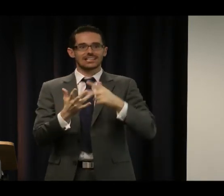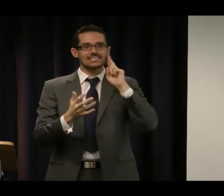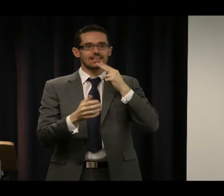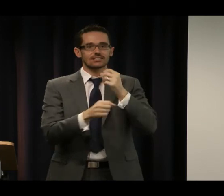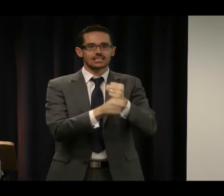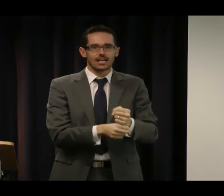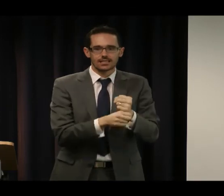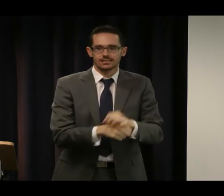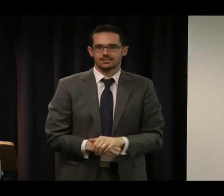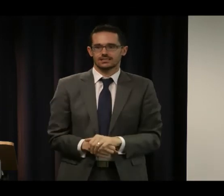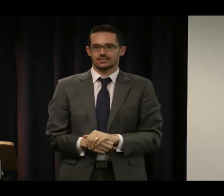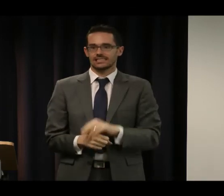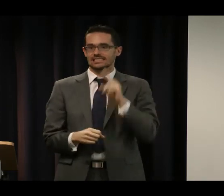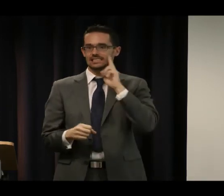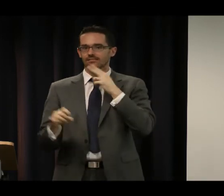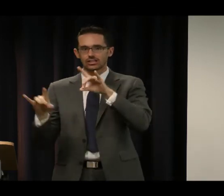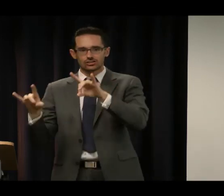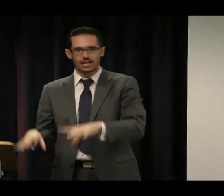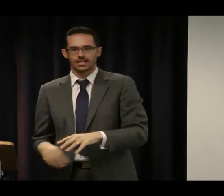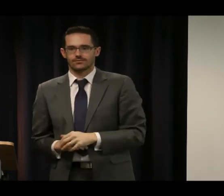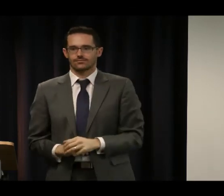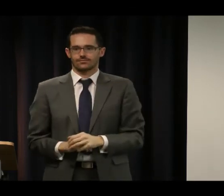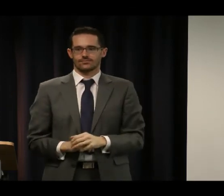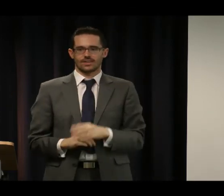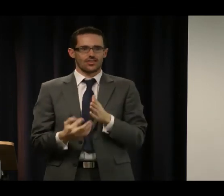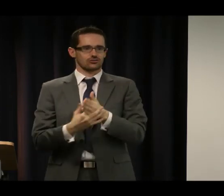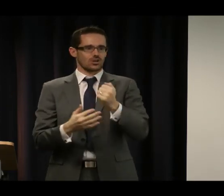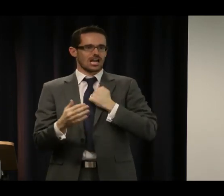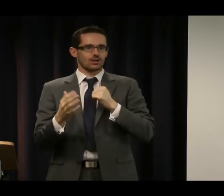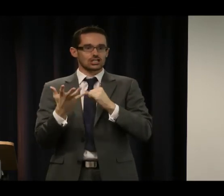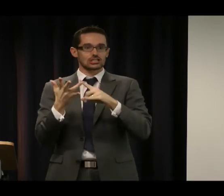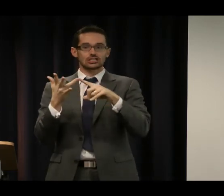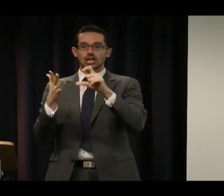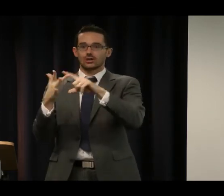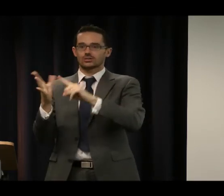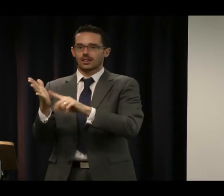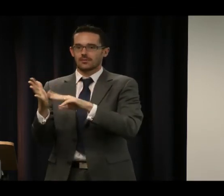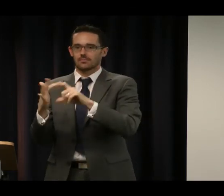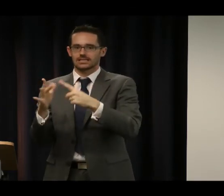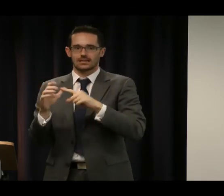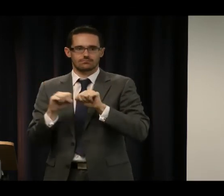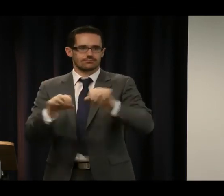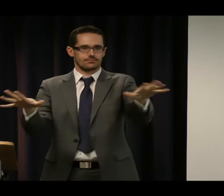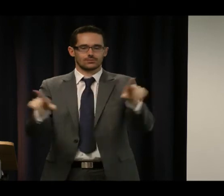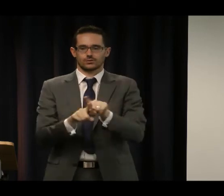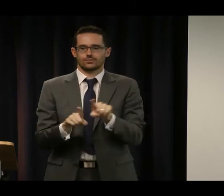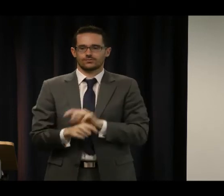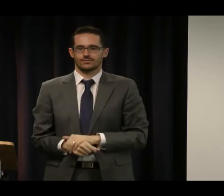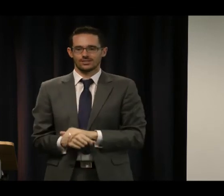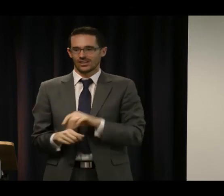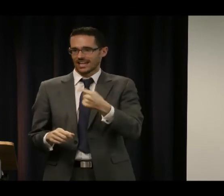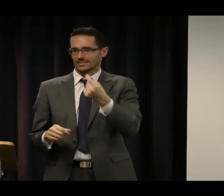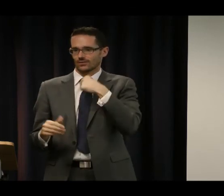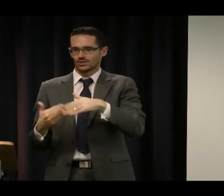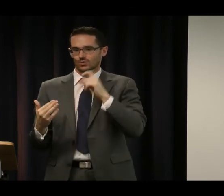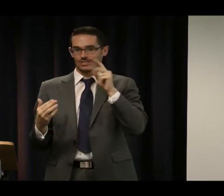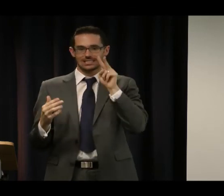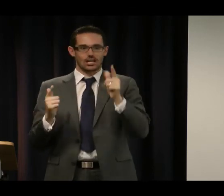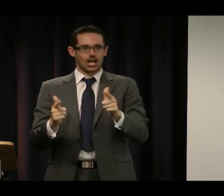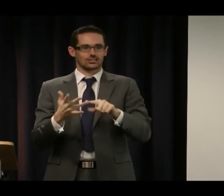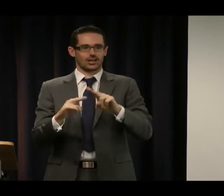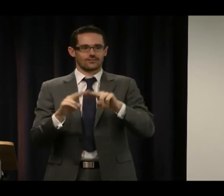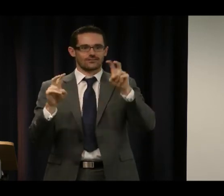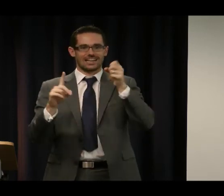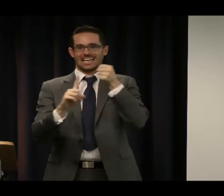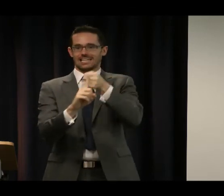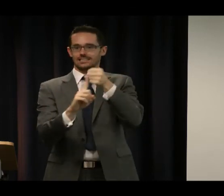our networks and other deaf societies in Australia, also Deaf Australia, and through our social media presence. So the